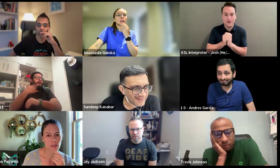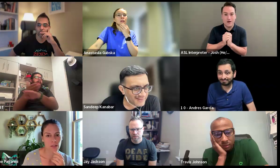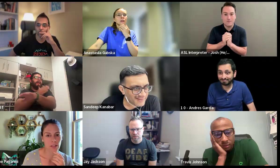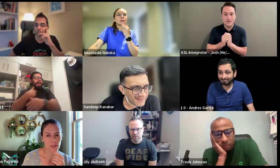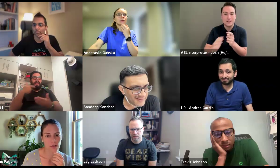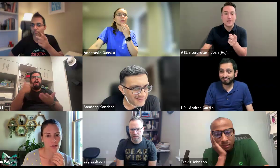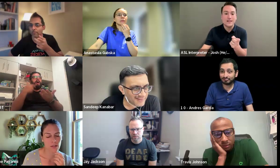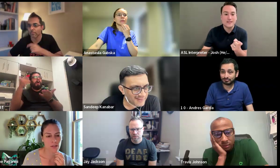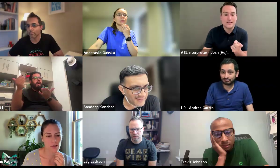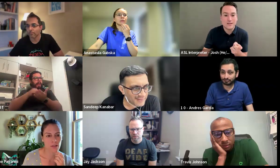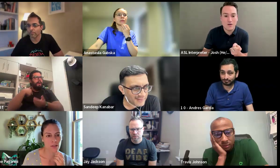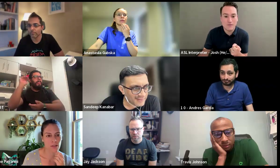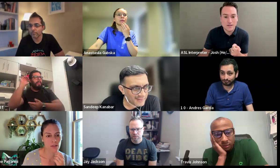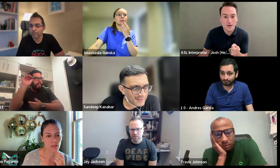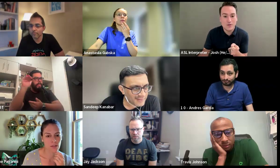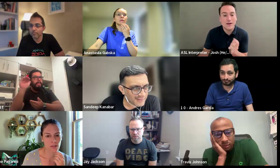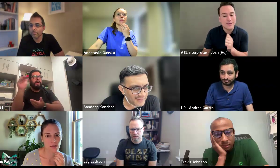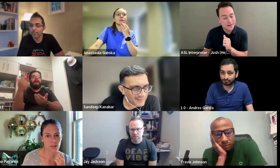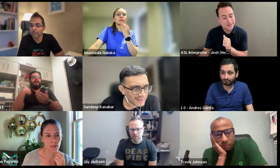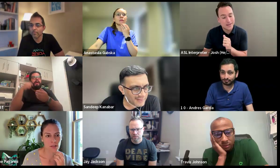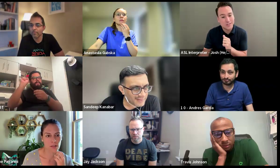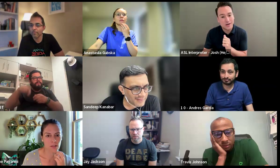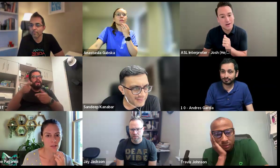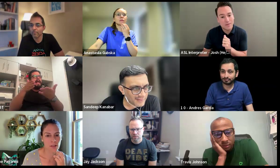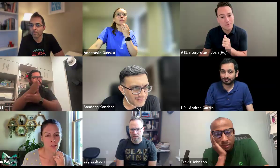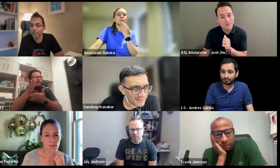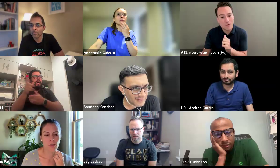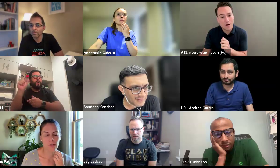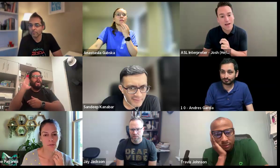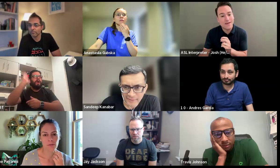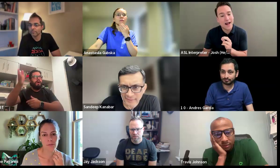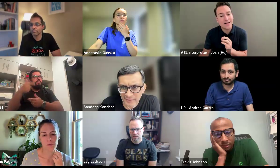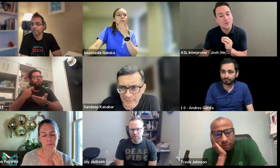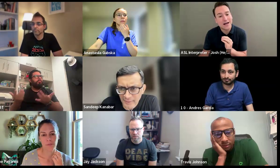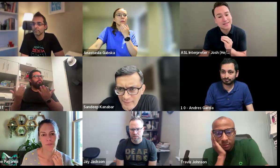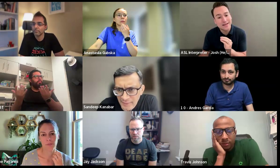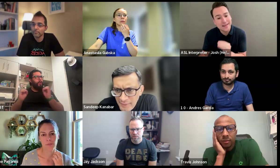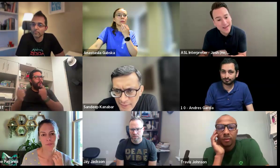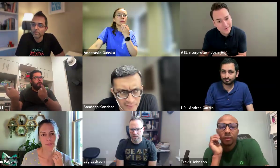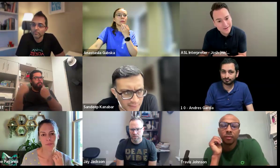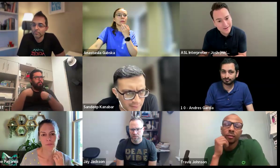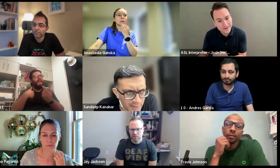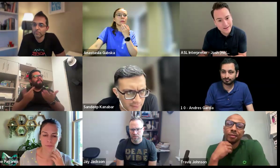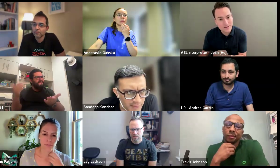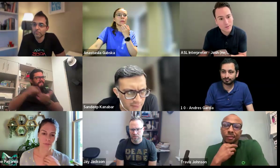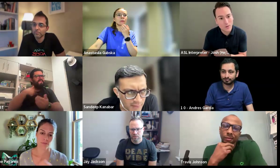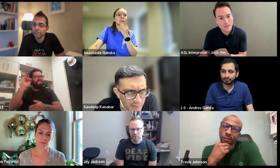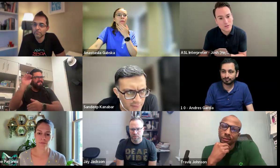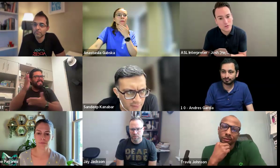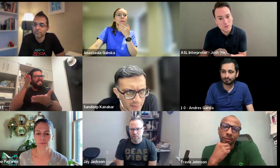the conference. This is Alfonso. Yes, I shared it a month before, and then I had to ask again if they were going